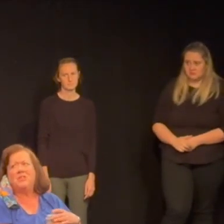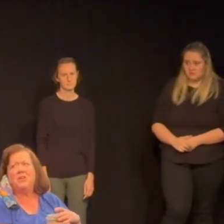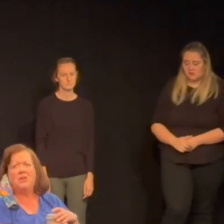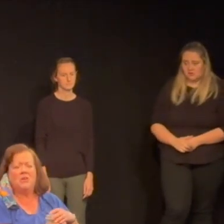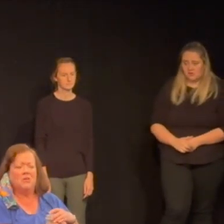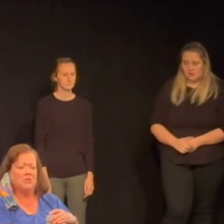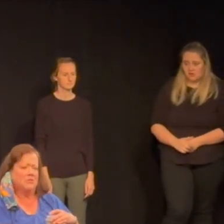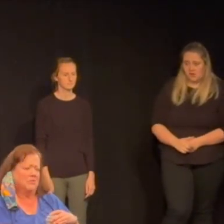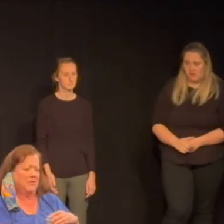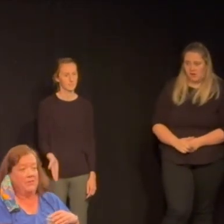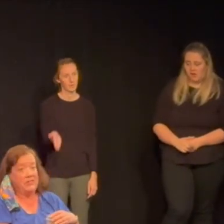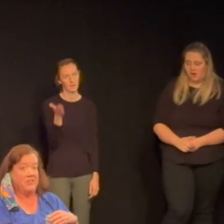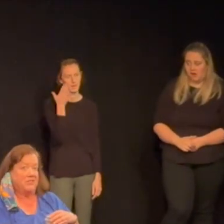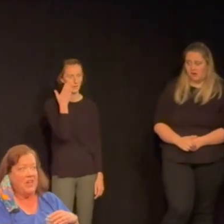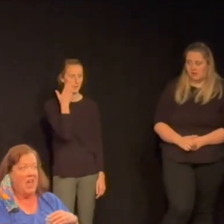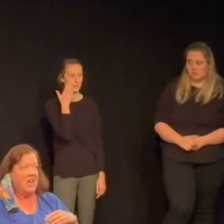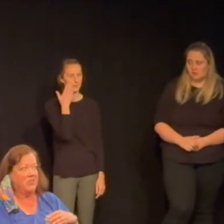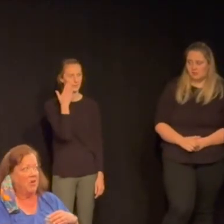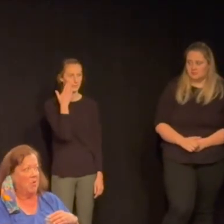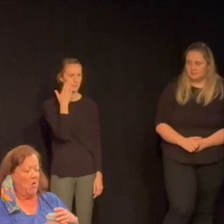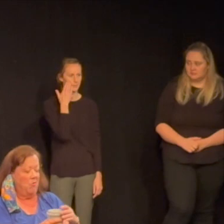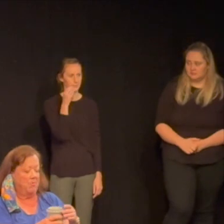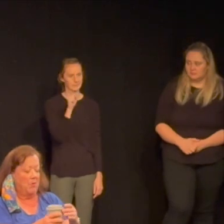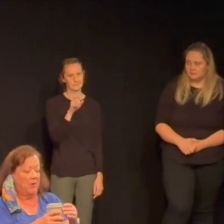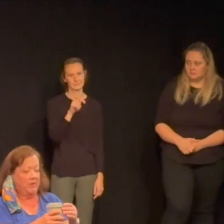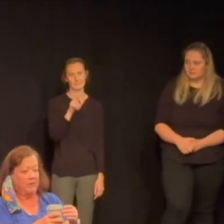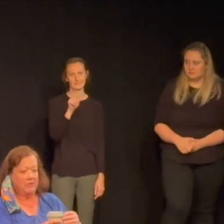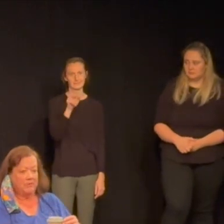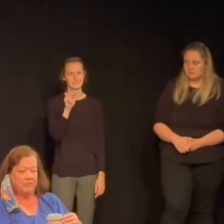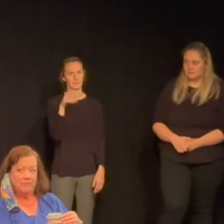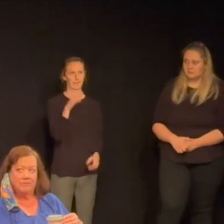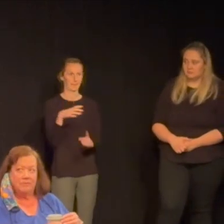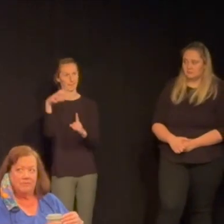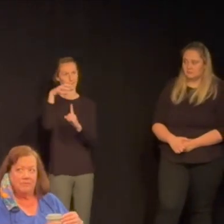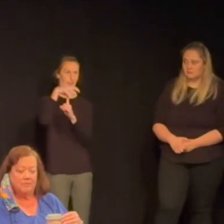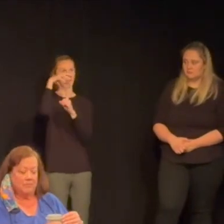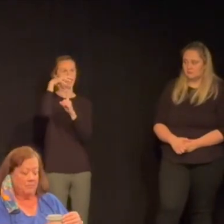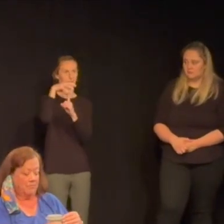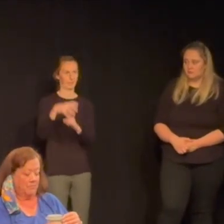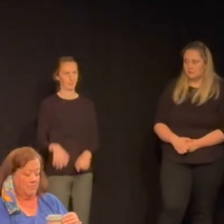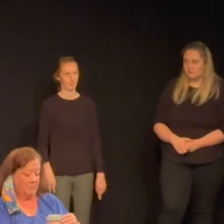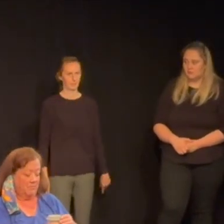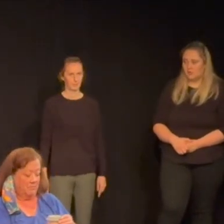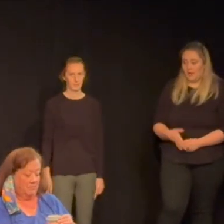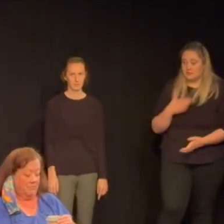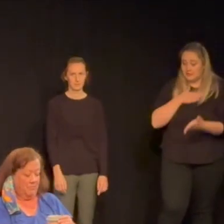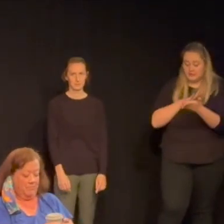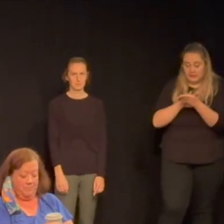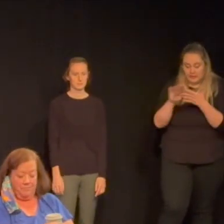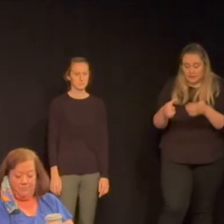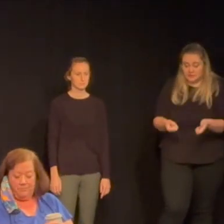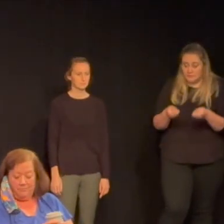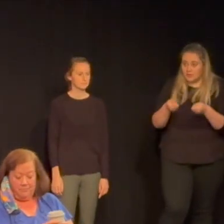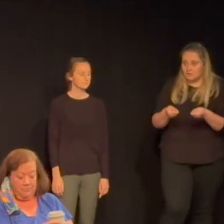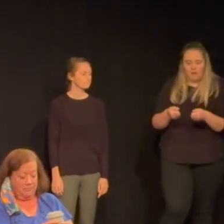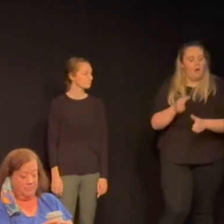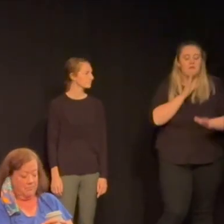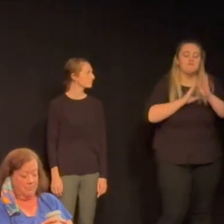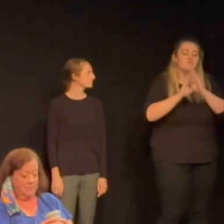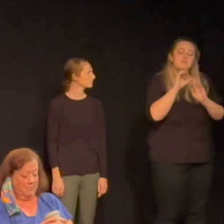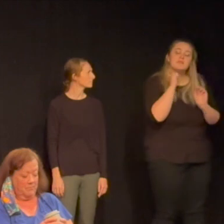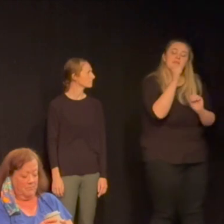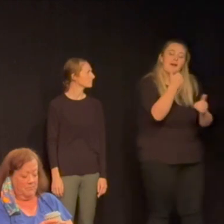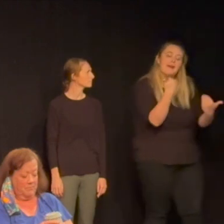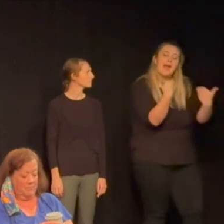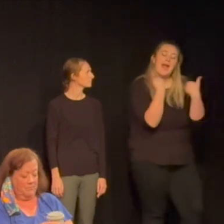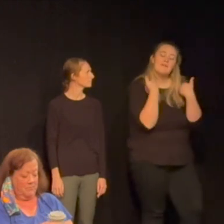I know. Leave it to Stan to go overboard. It's an awful nice bag. Oh, don't worry about it. I have